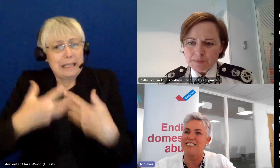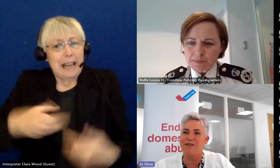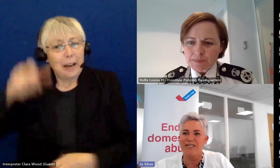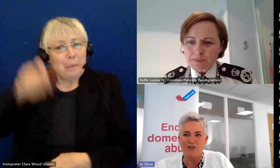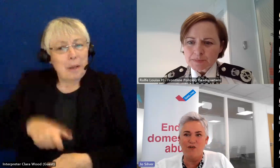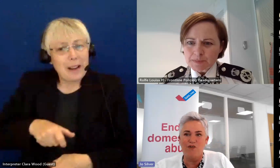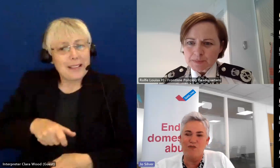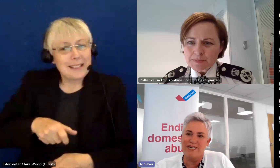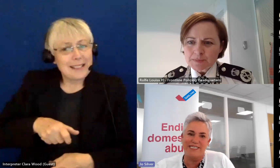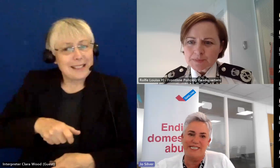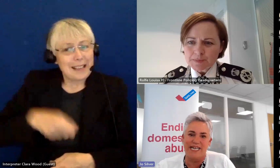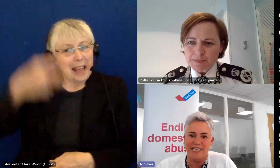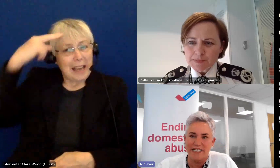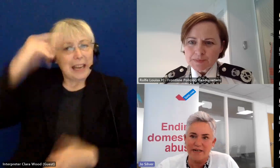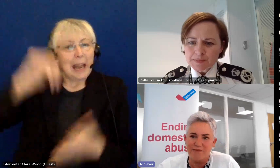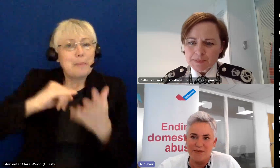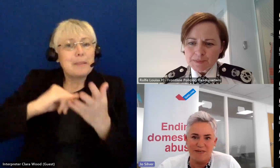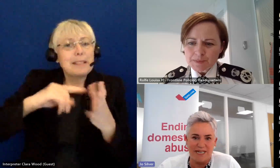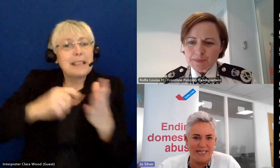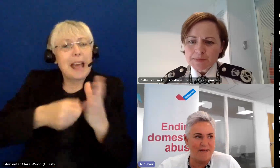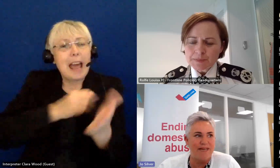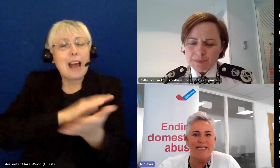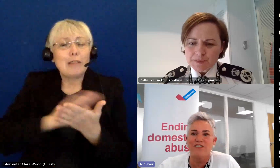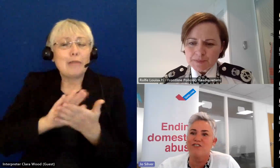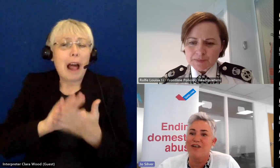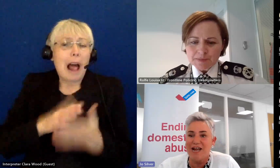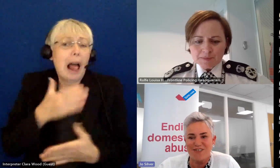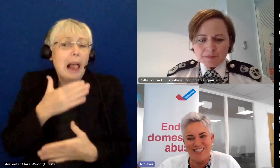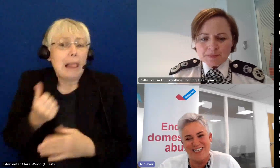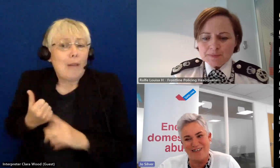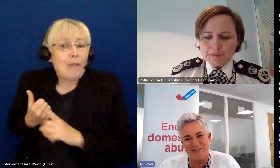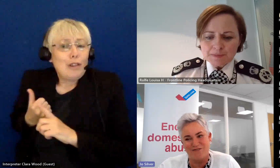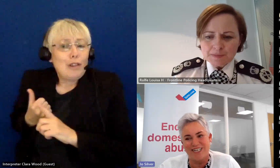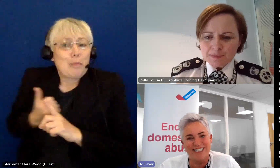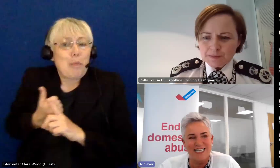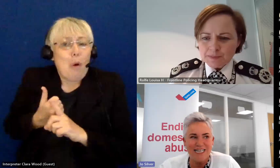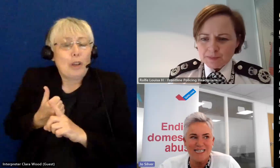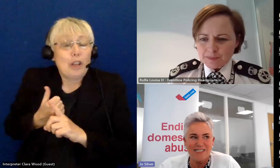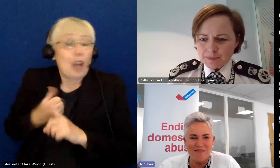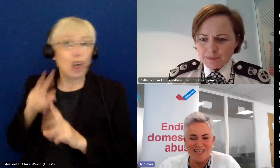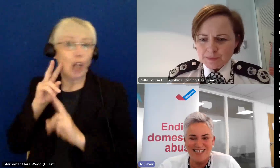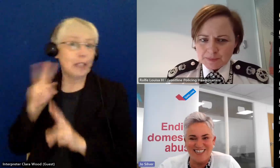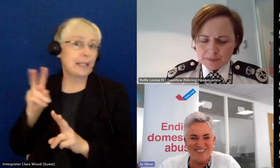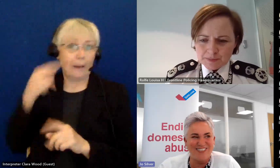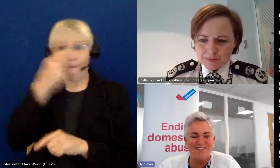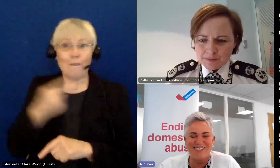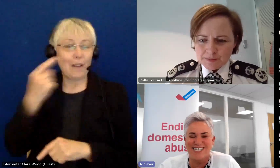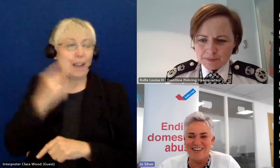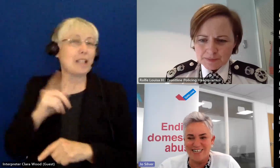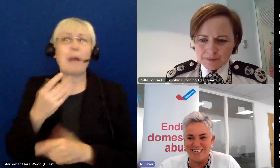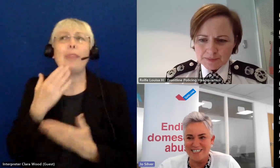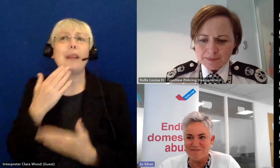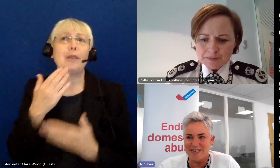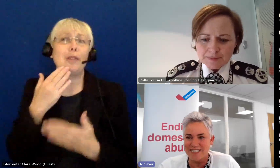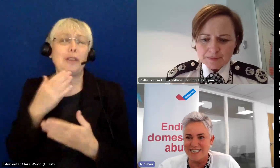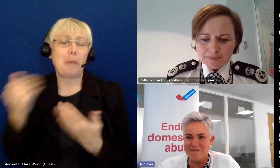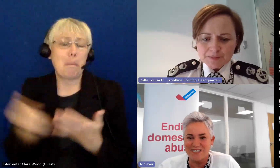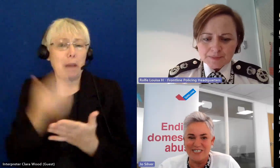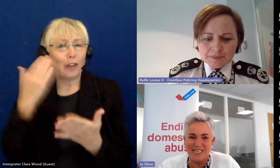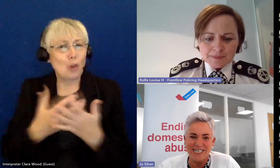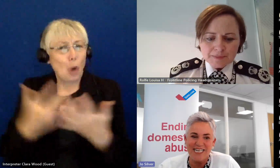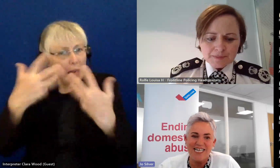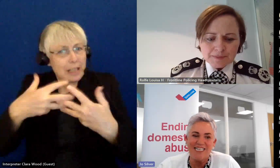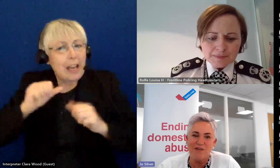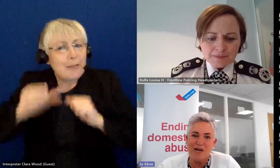her face, but is always there like a comfort blanket, making sure everything goes right. So a big thank you to you, Sarah, and I don't mind